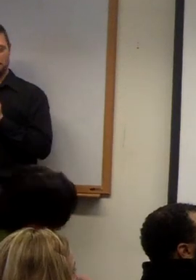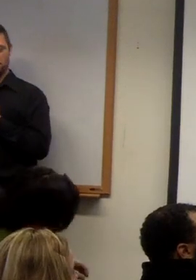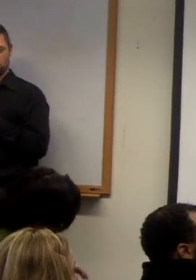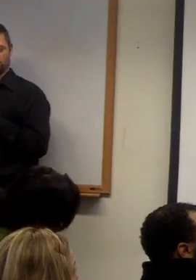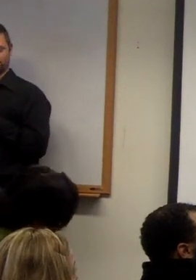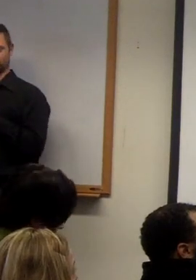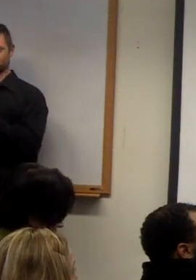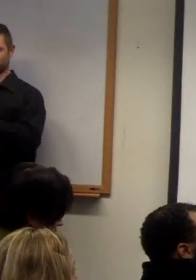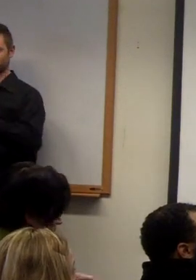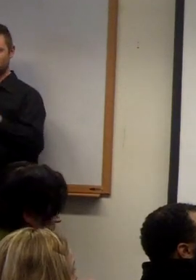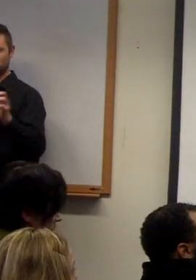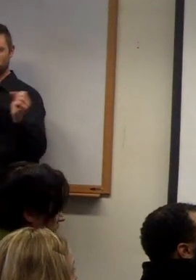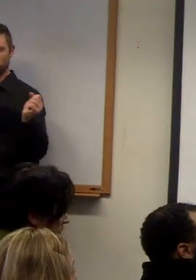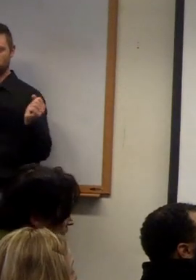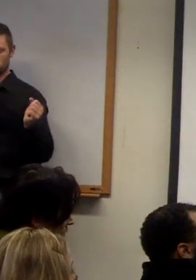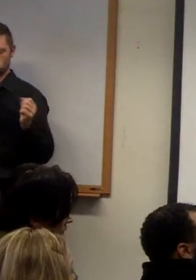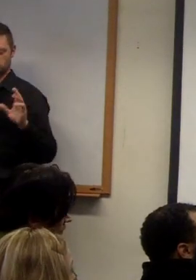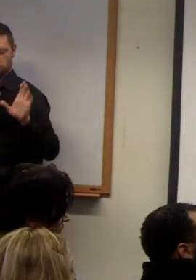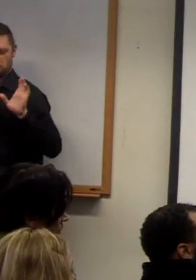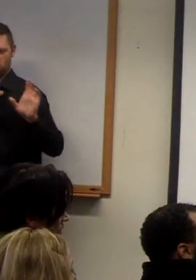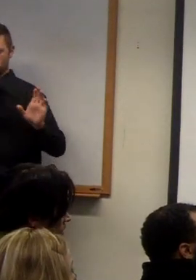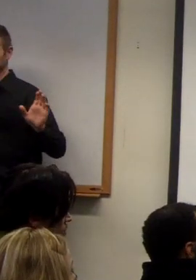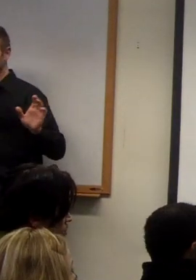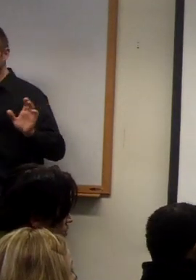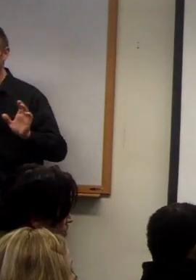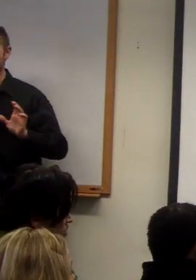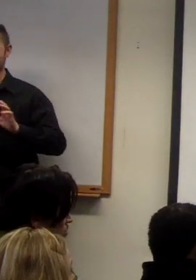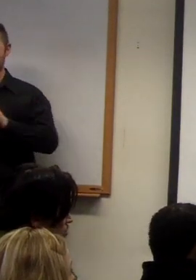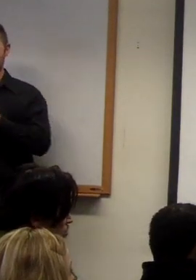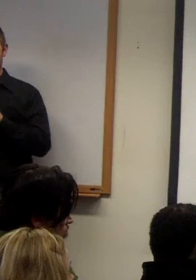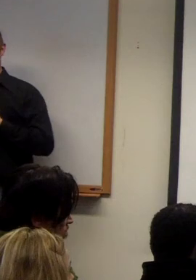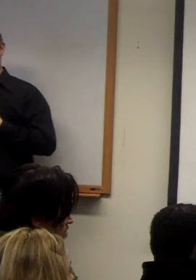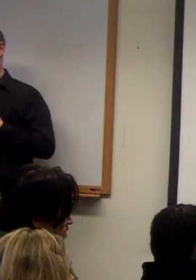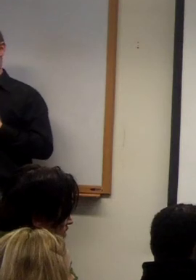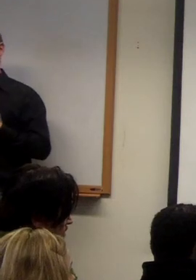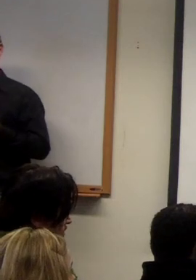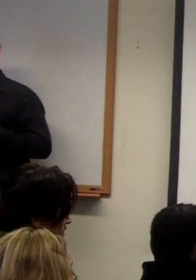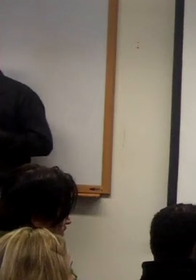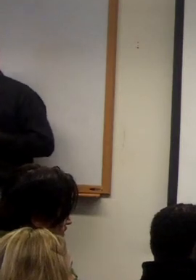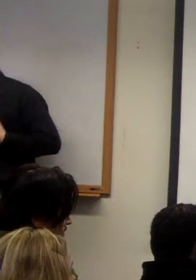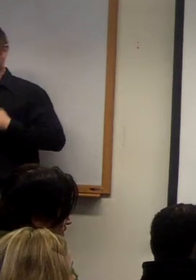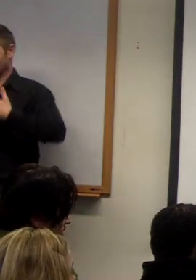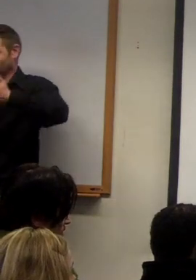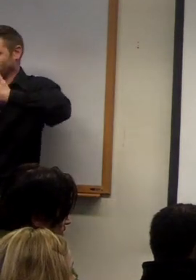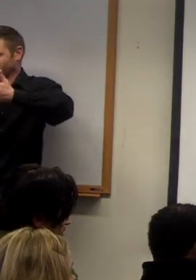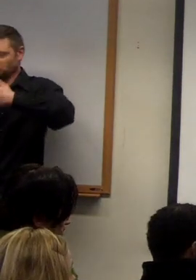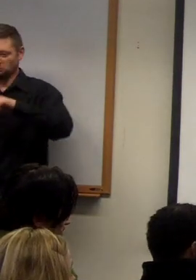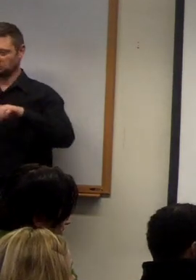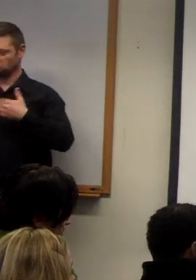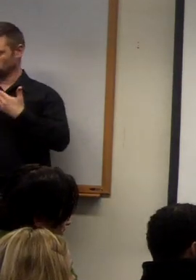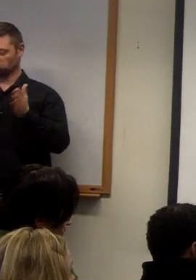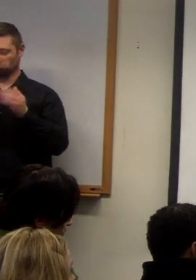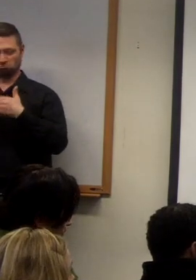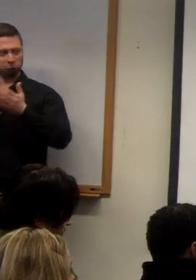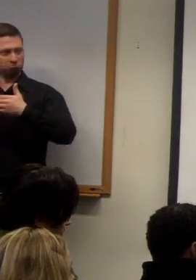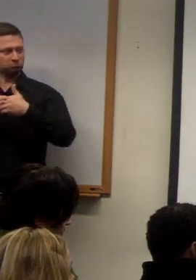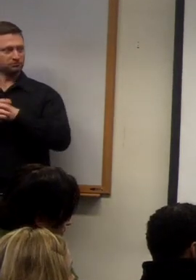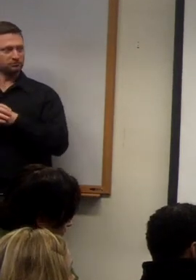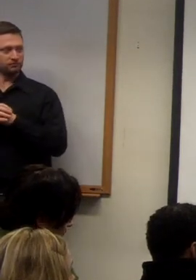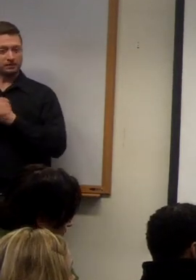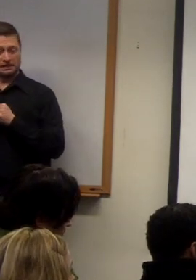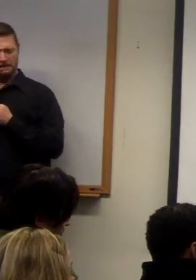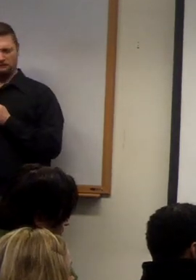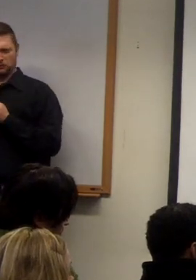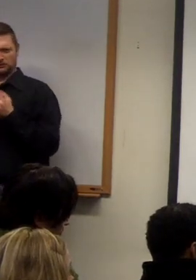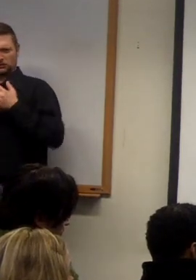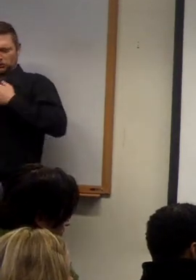now and you don't start talking to each other, I don't care what ethnic group you're from, I don't care what your demographic is, whatever it is, if